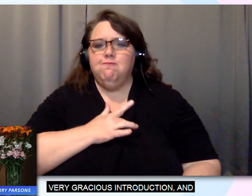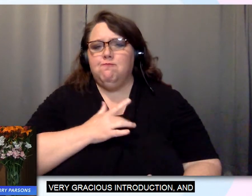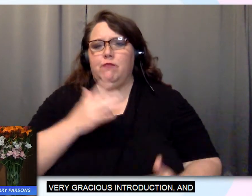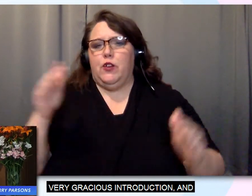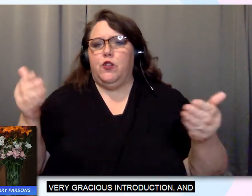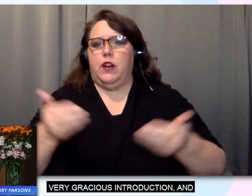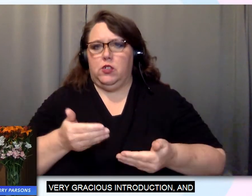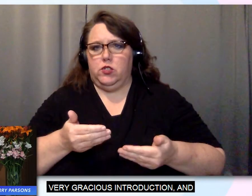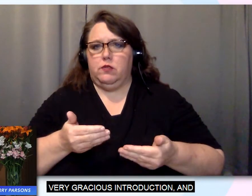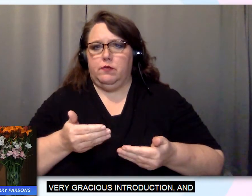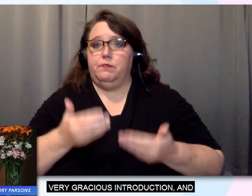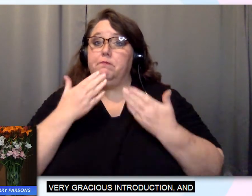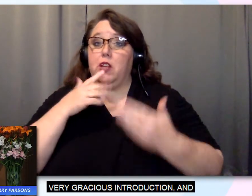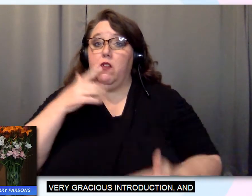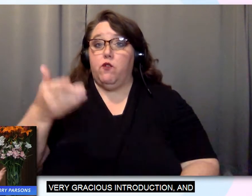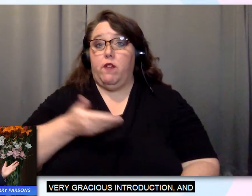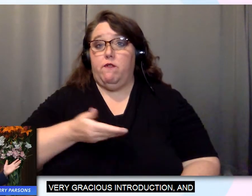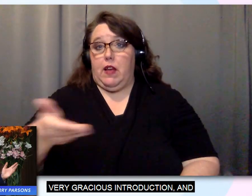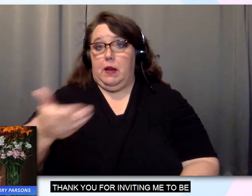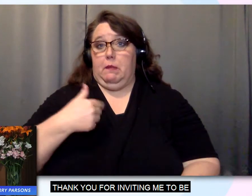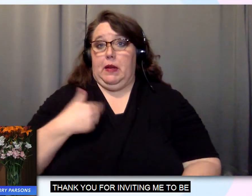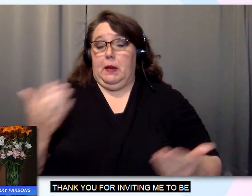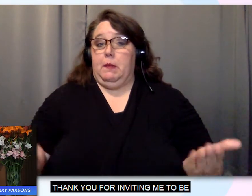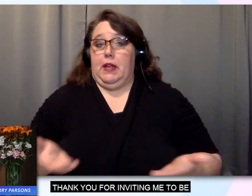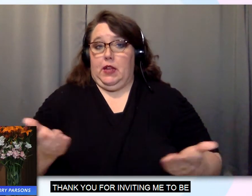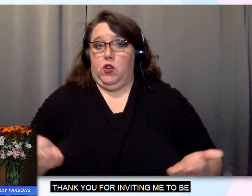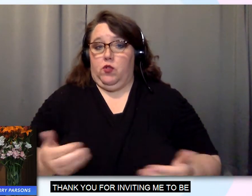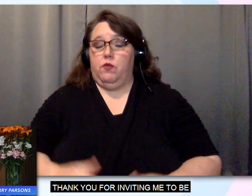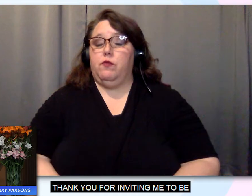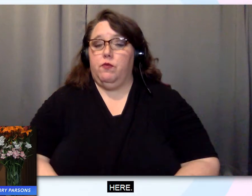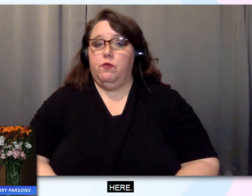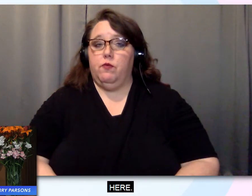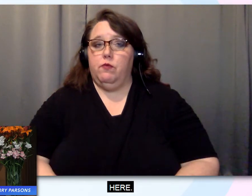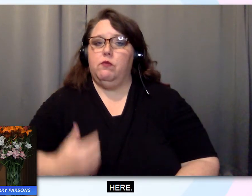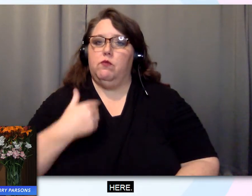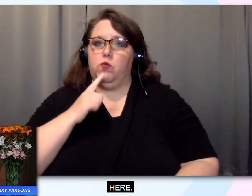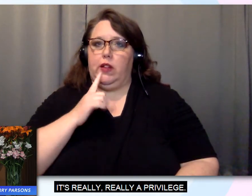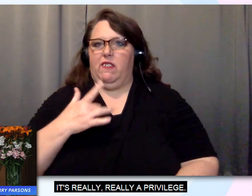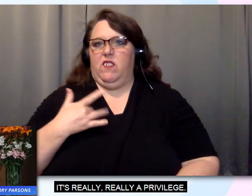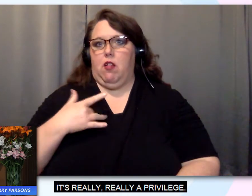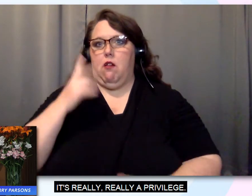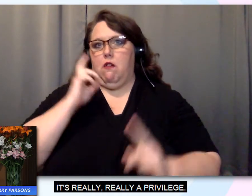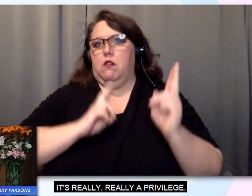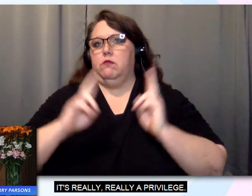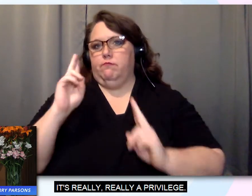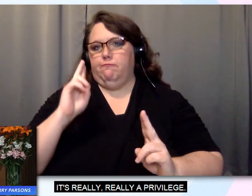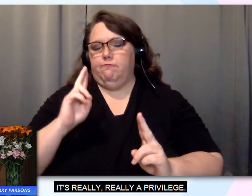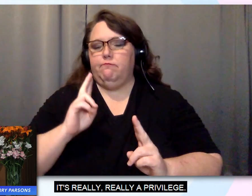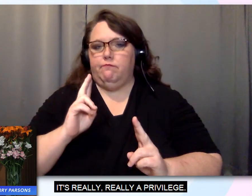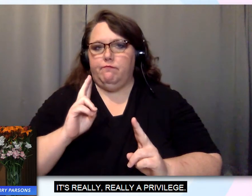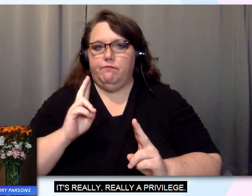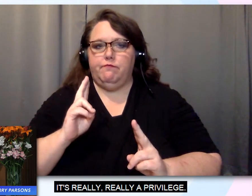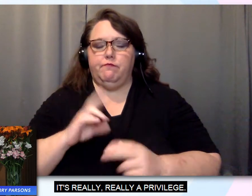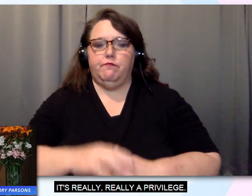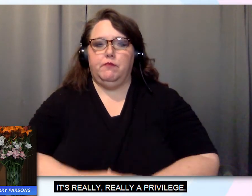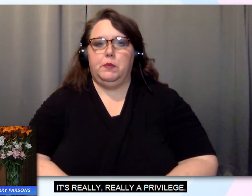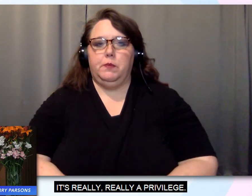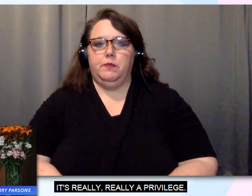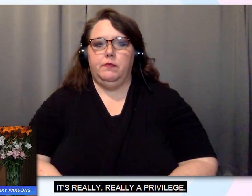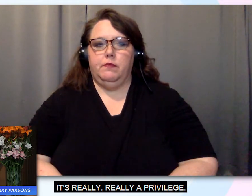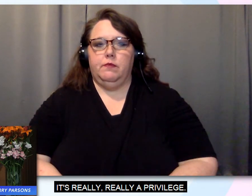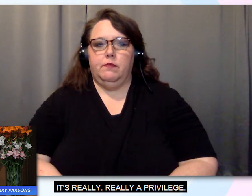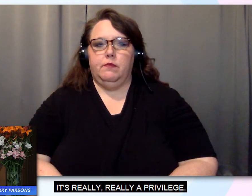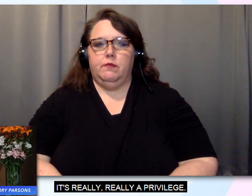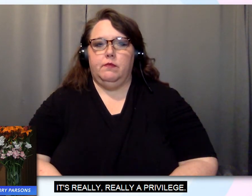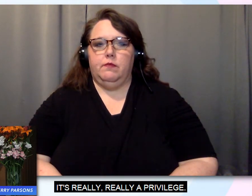gracious introduction, and thank you for inviting me to be here. It's really, really a privilege. And I